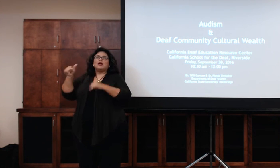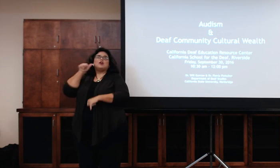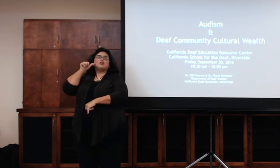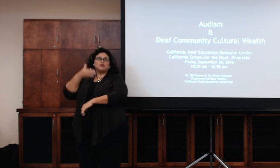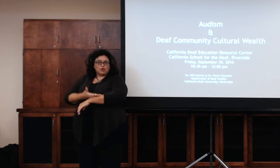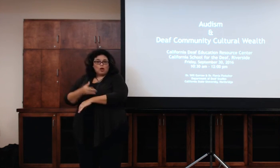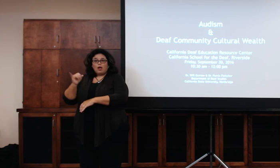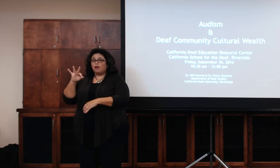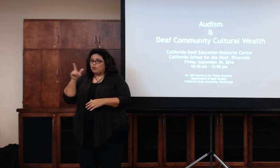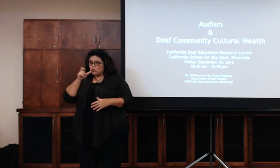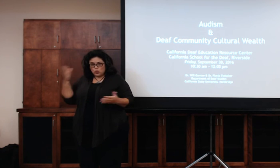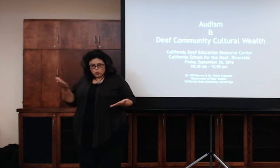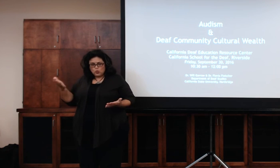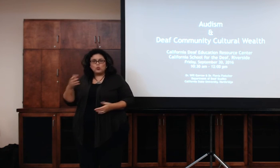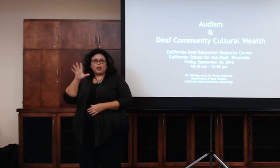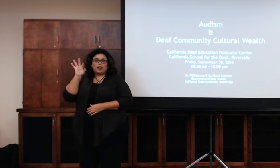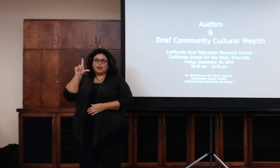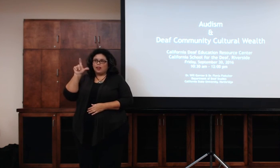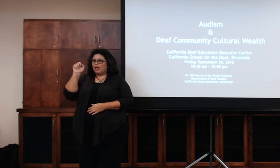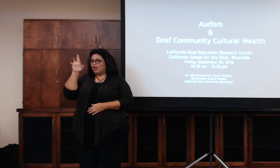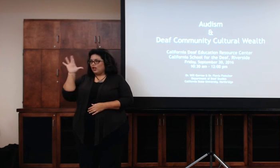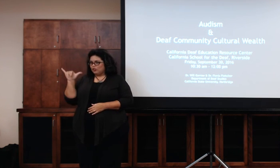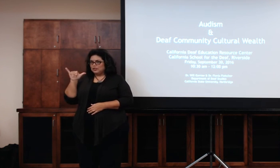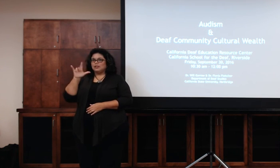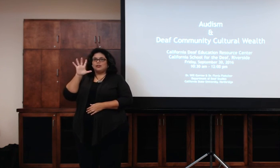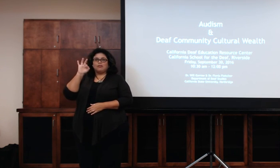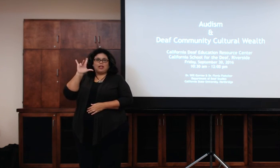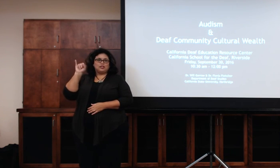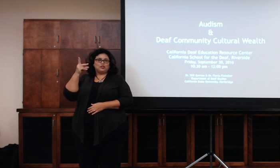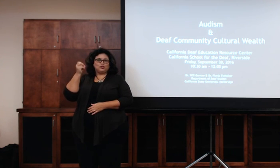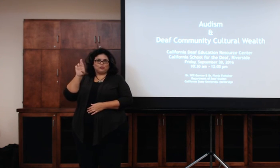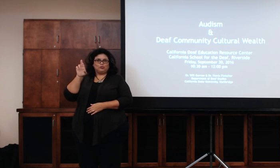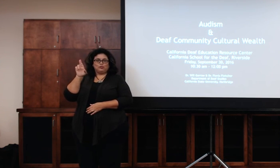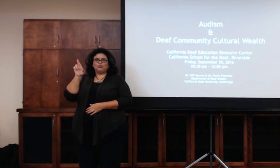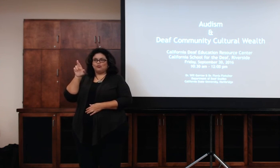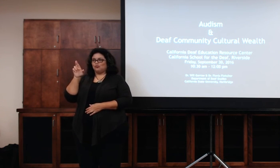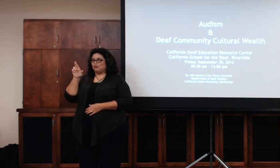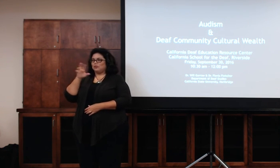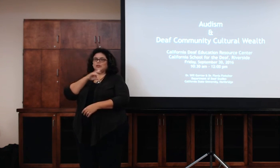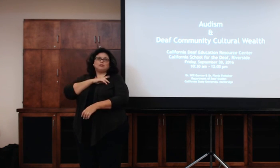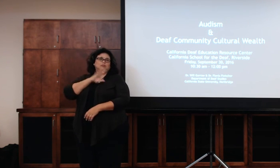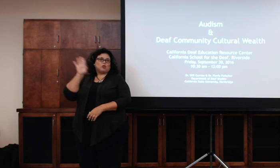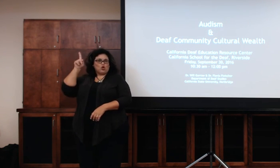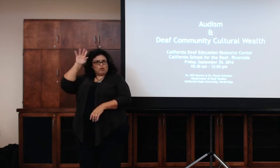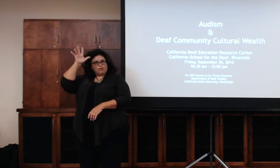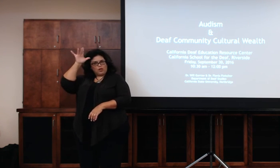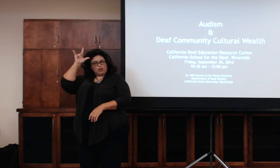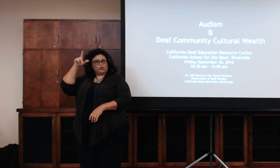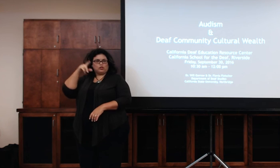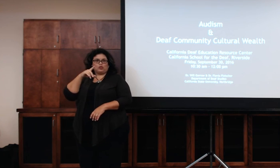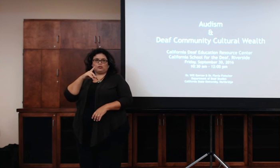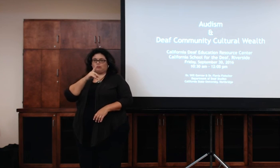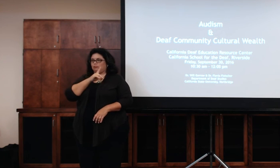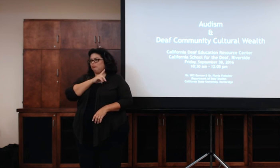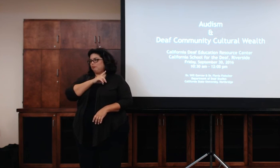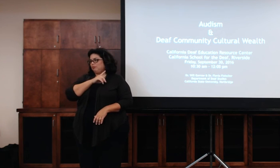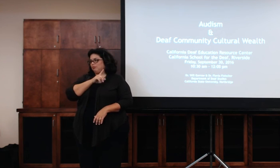little history background, historical background. Her daughter, Larry Fleischer. Her father, rather, she's the daughter of